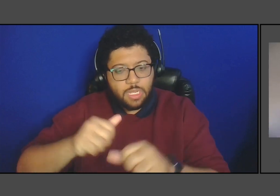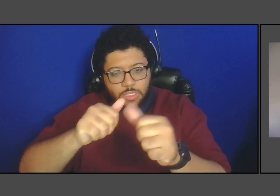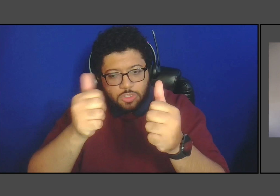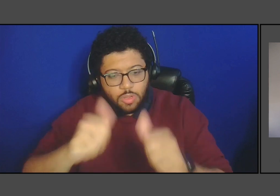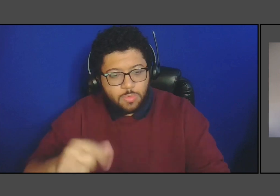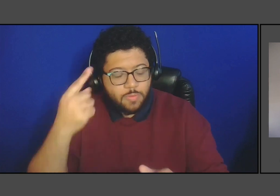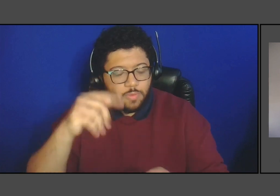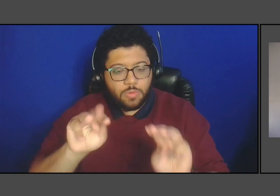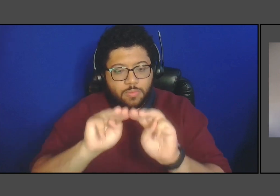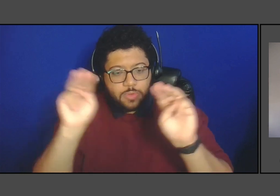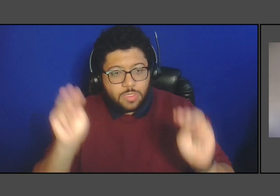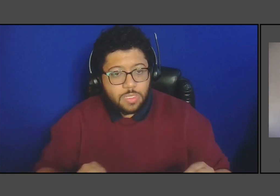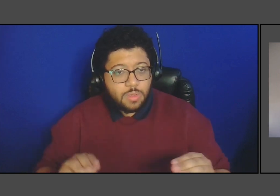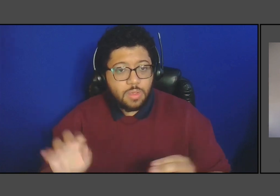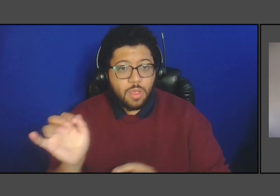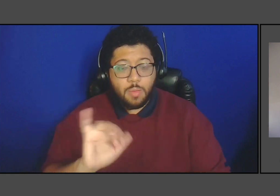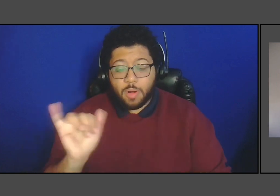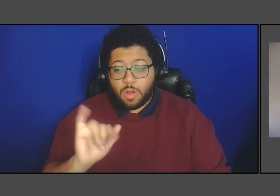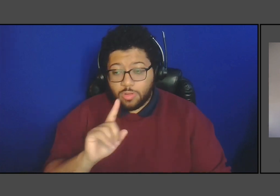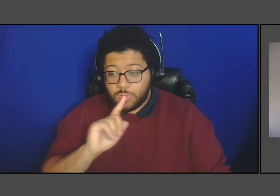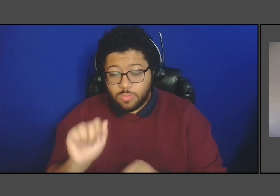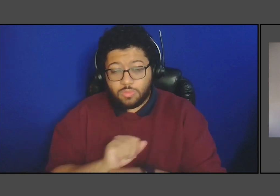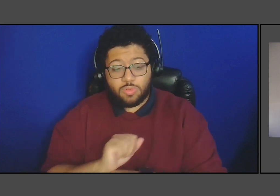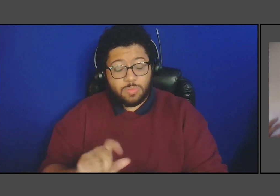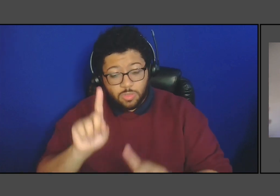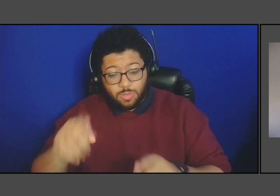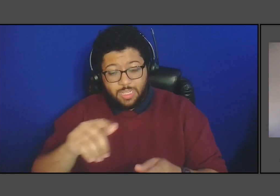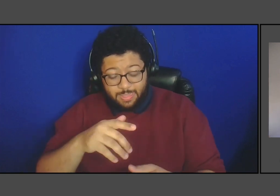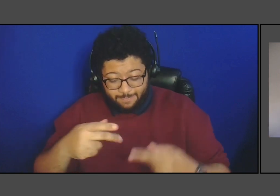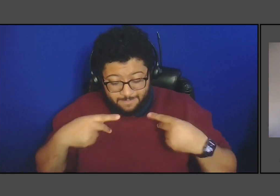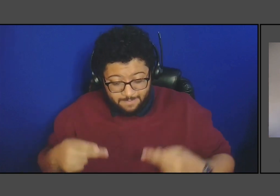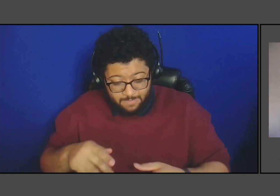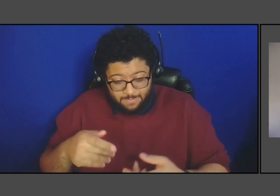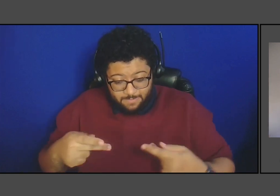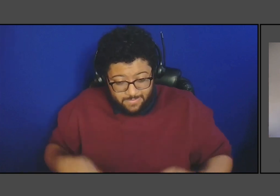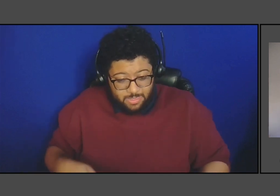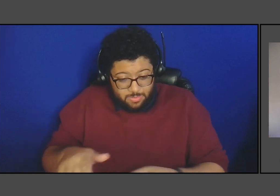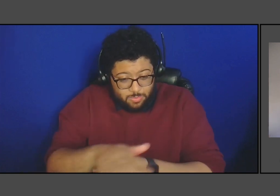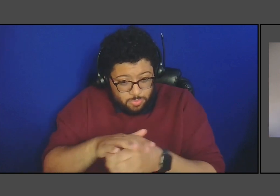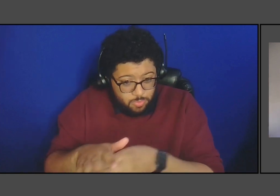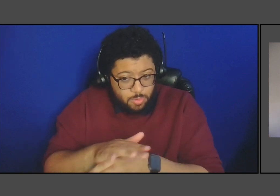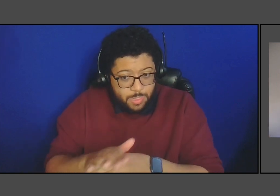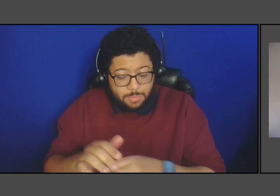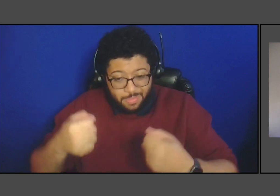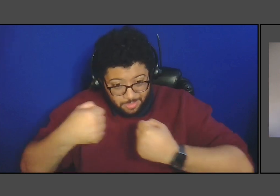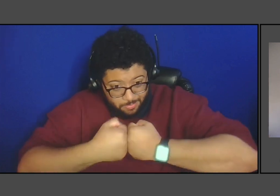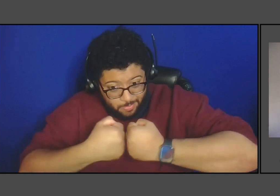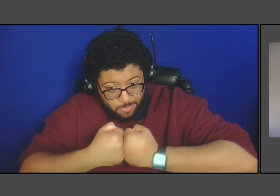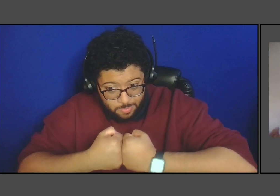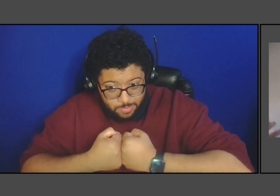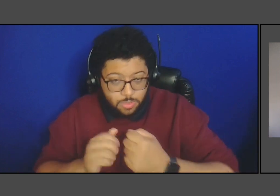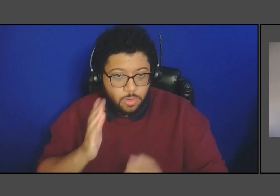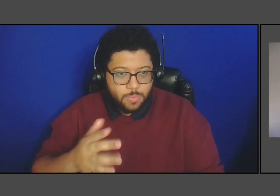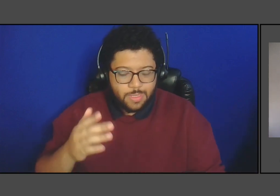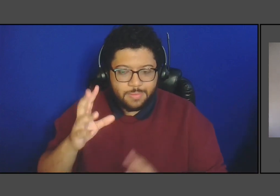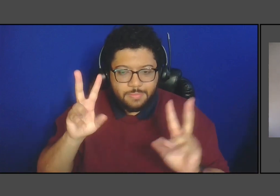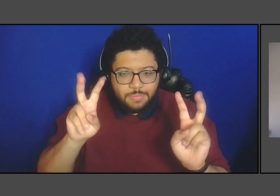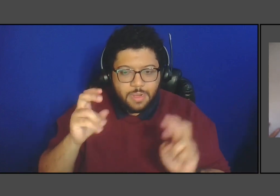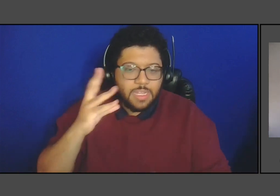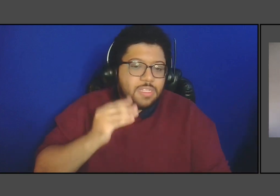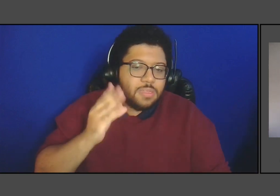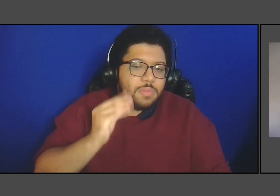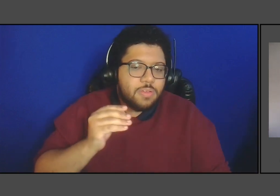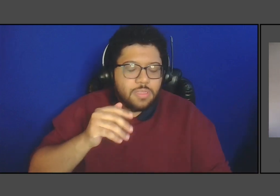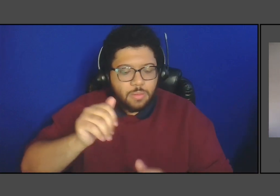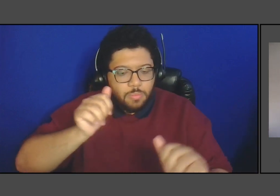the actual place, to the border itself, and you experience a performance of the border. You can participate, you can